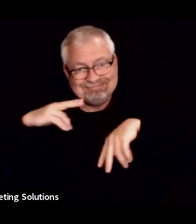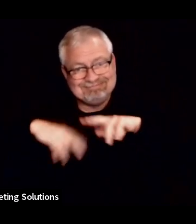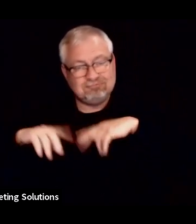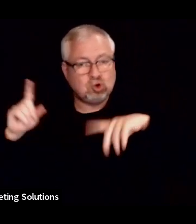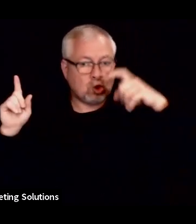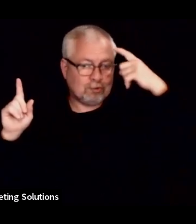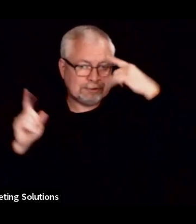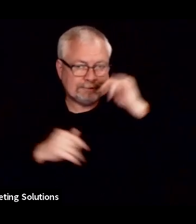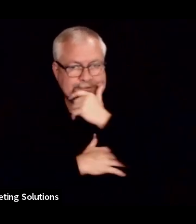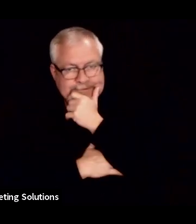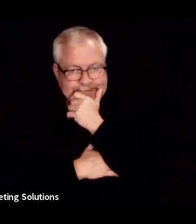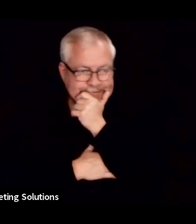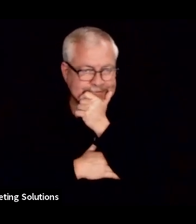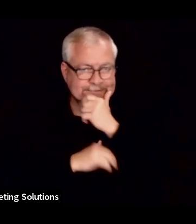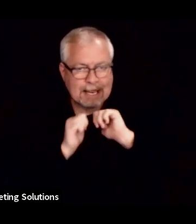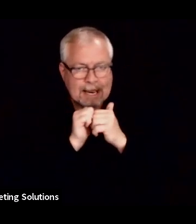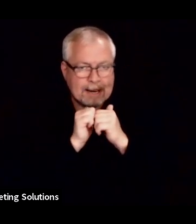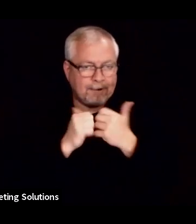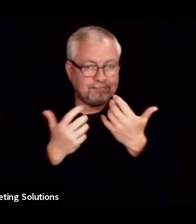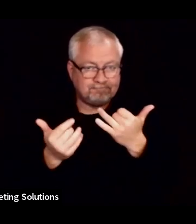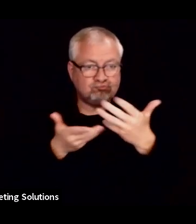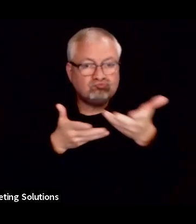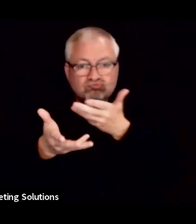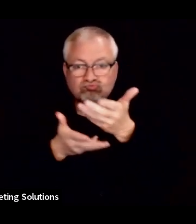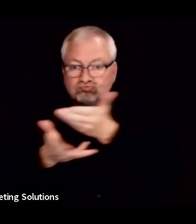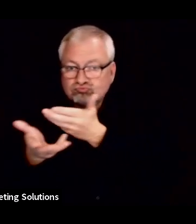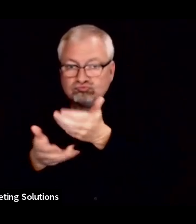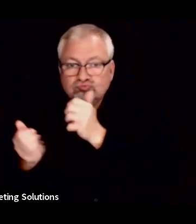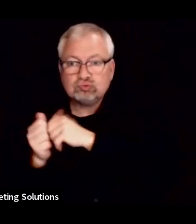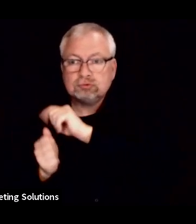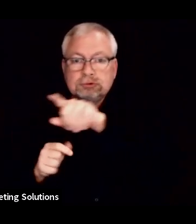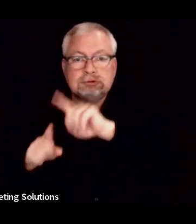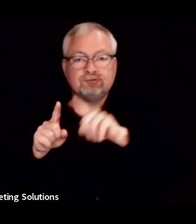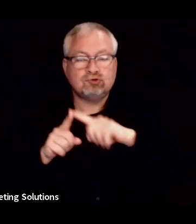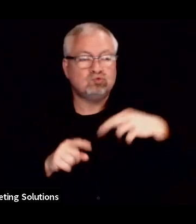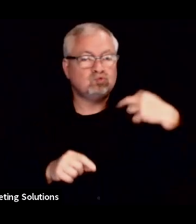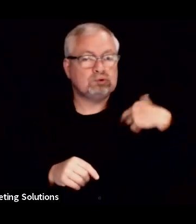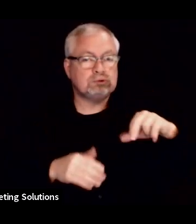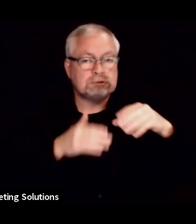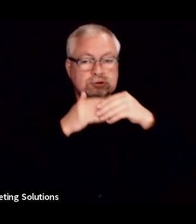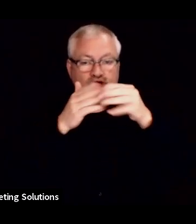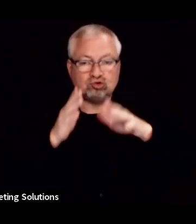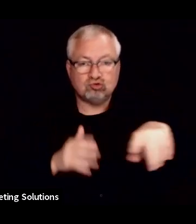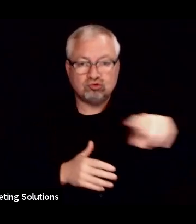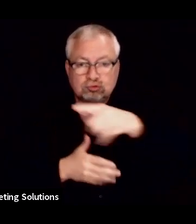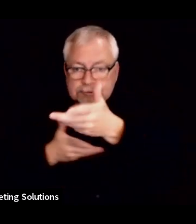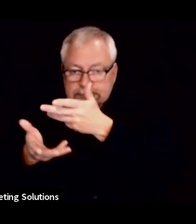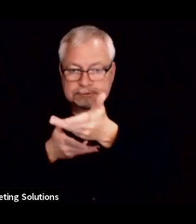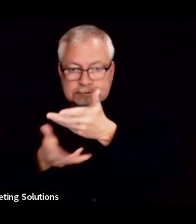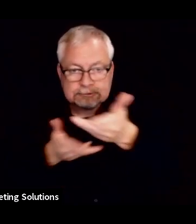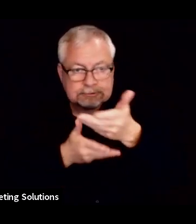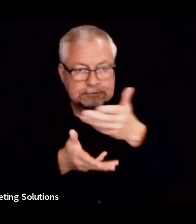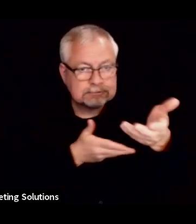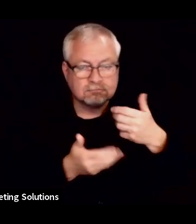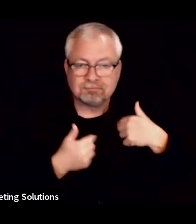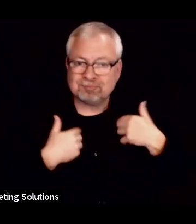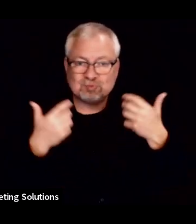with faith leaders. We will continue to give them our best advice